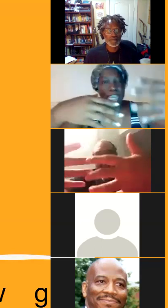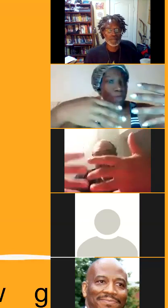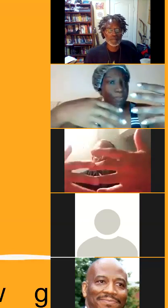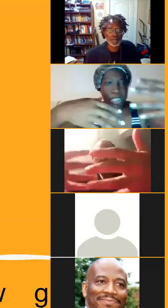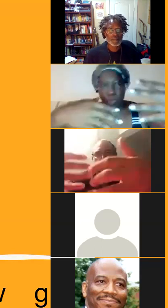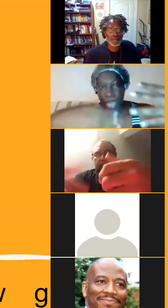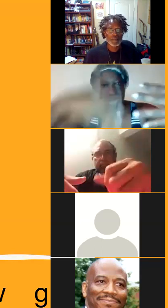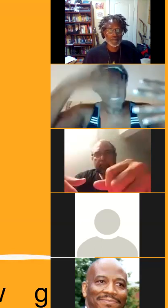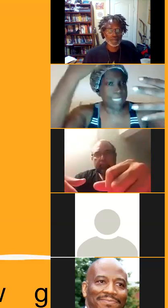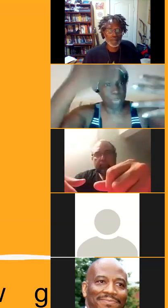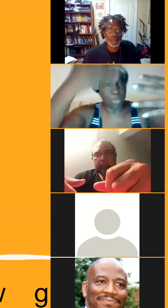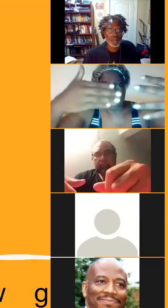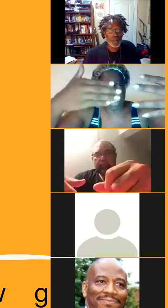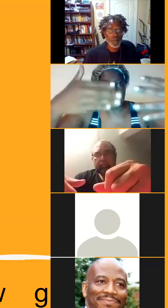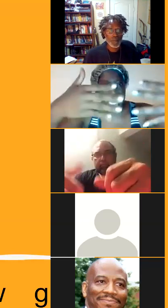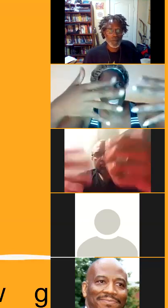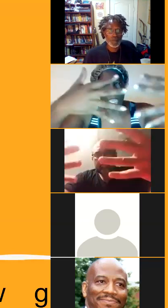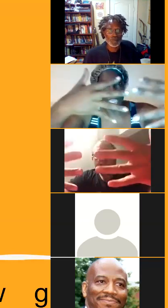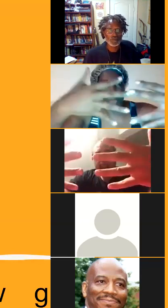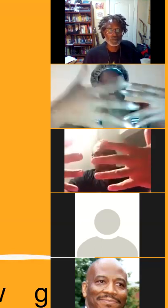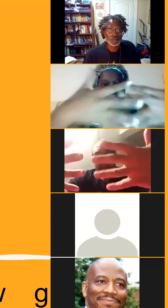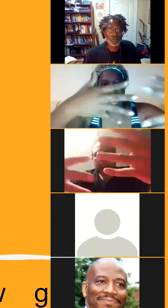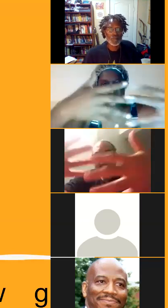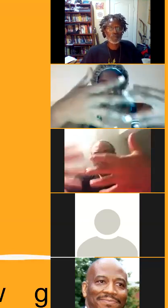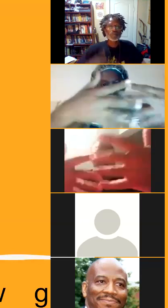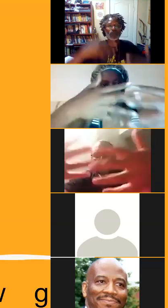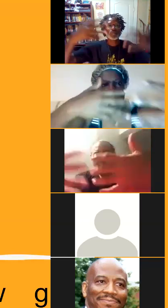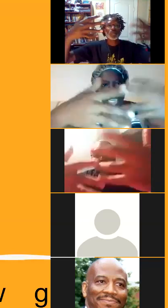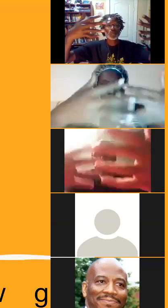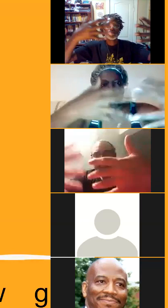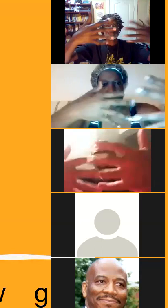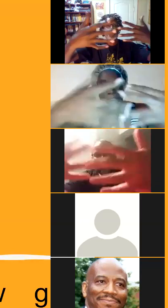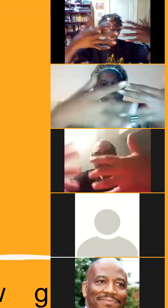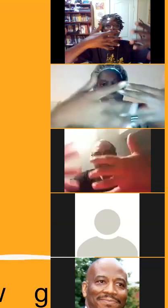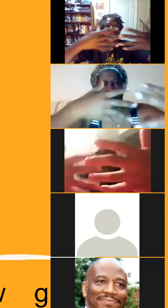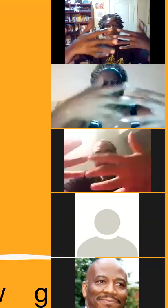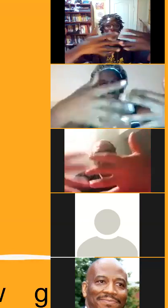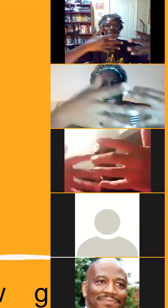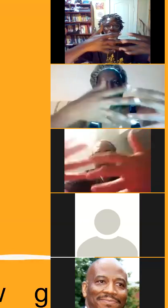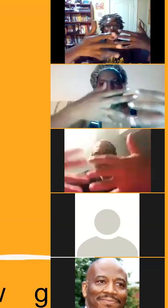This hand represents white, this hand represents black. Mixing it, I get gray.